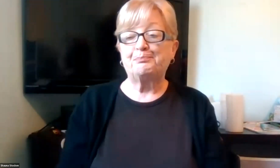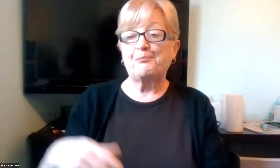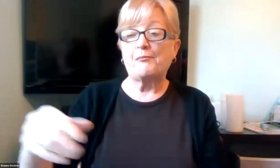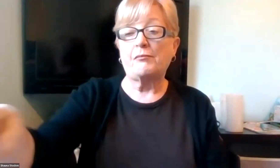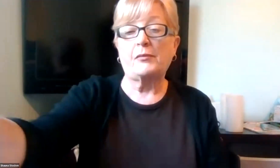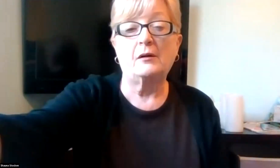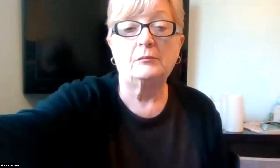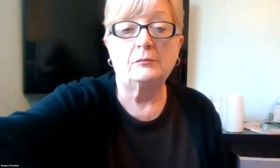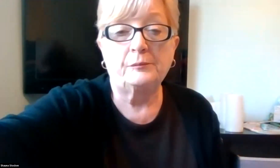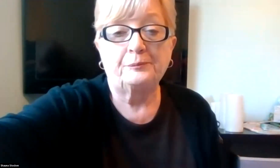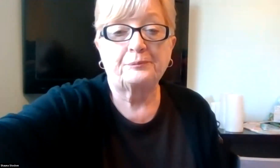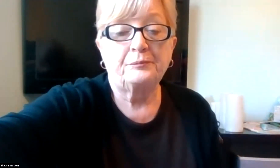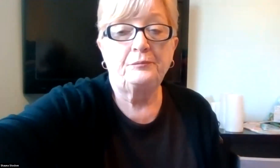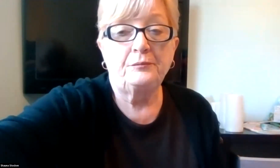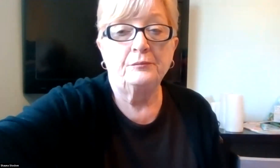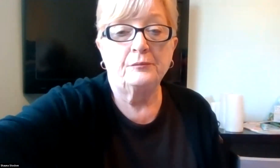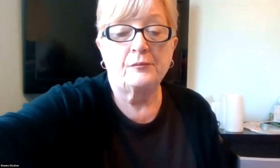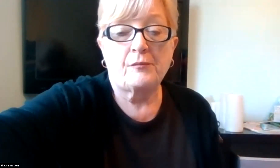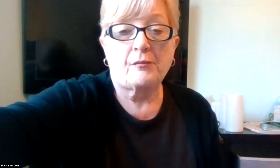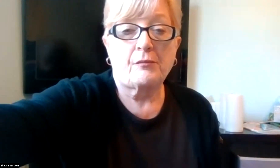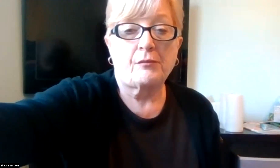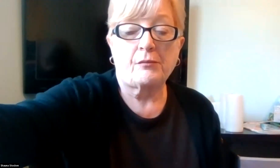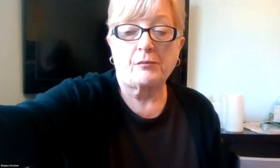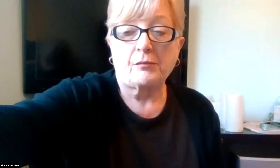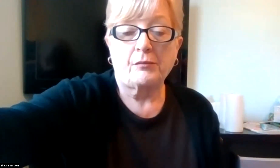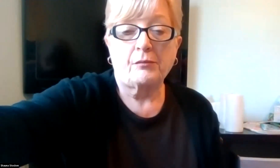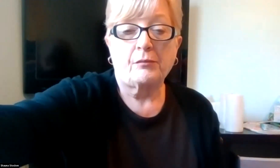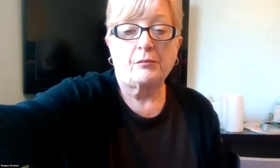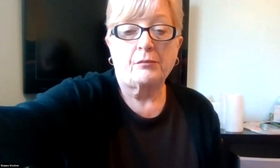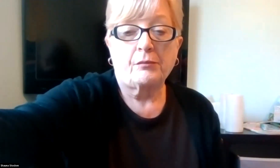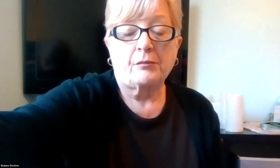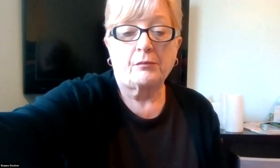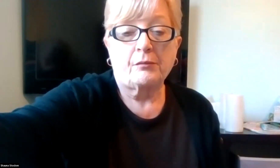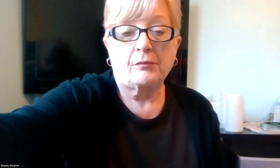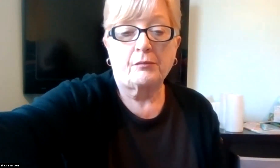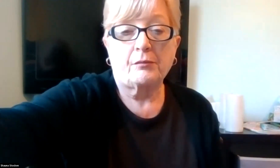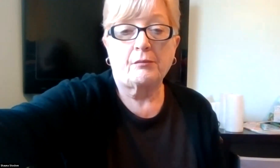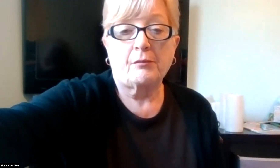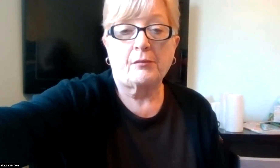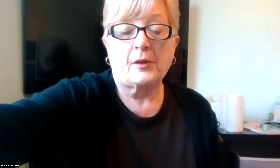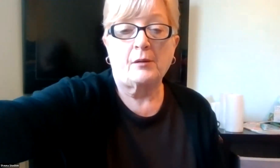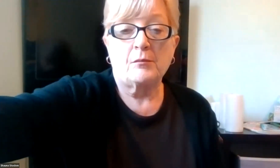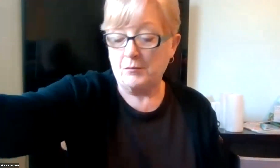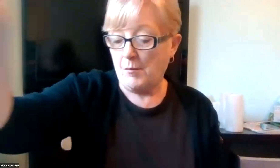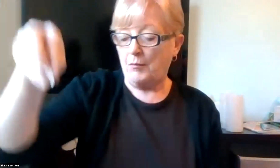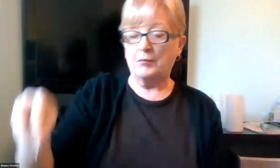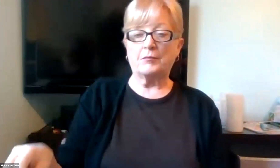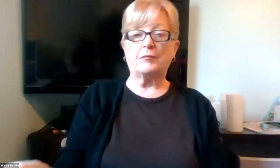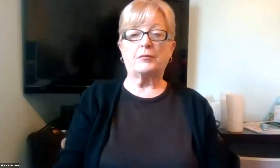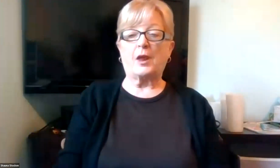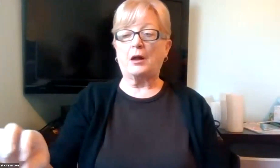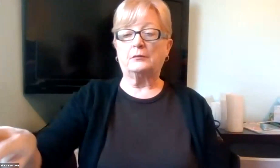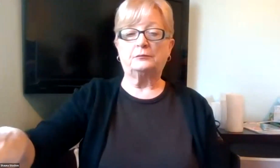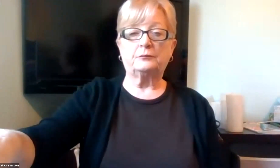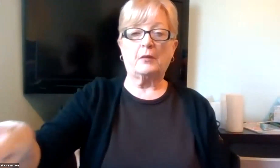And feel free to unmute, raise your hand, type in the chat. I don't think anybody said that they think that one